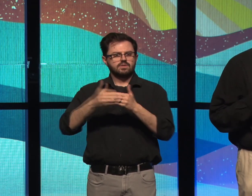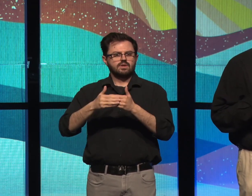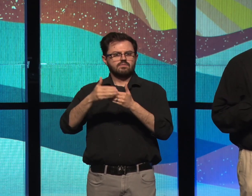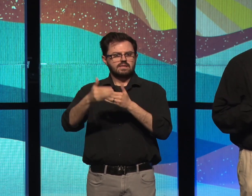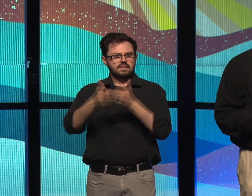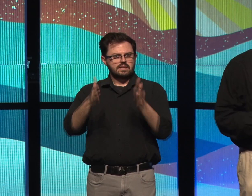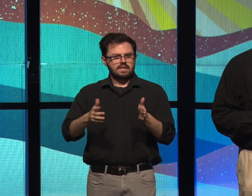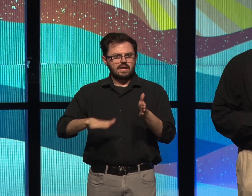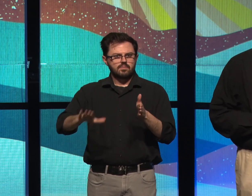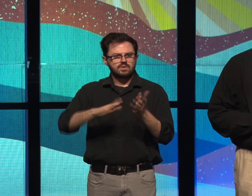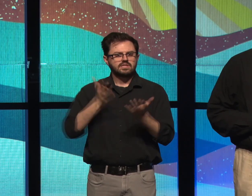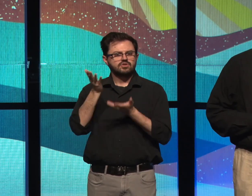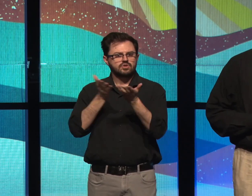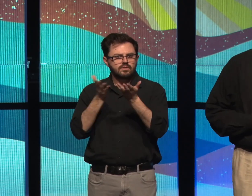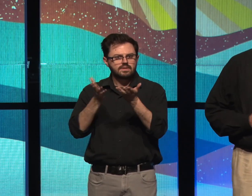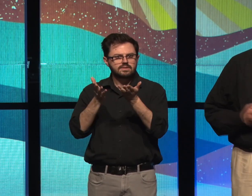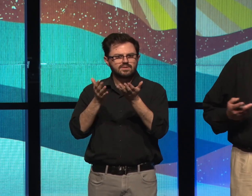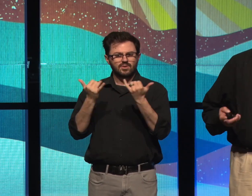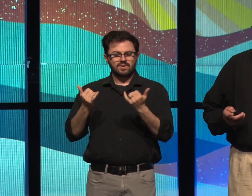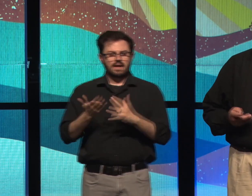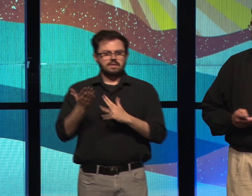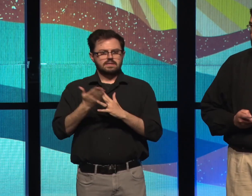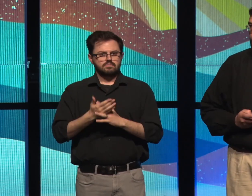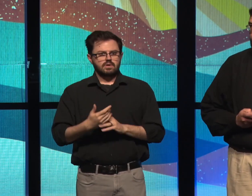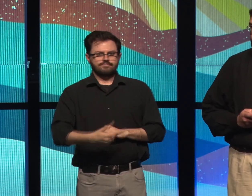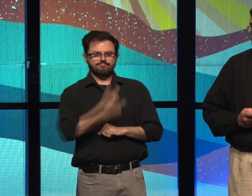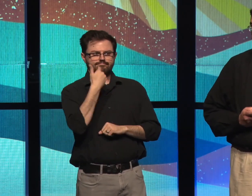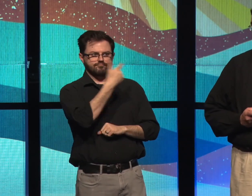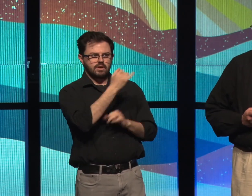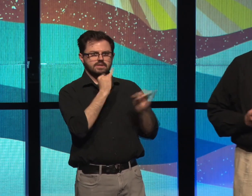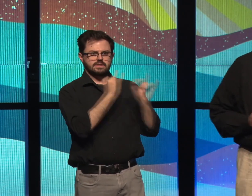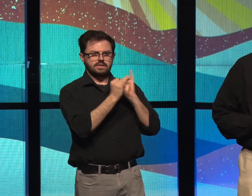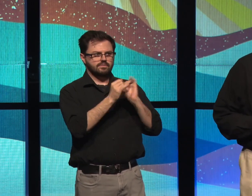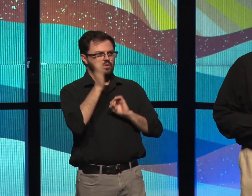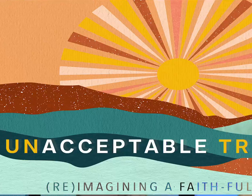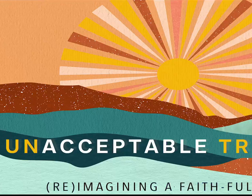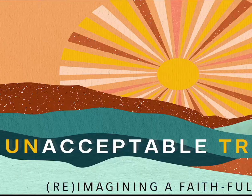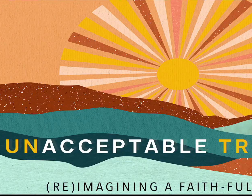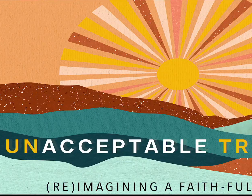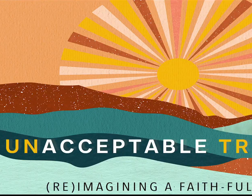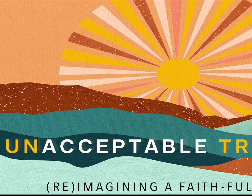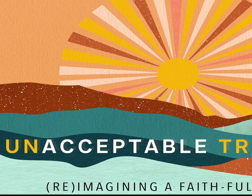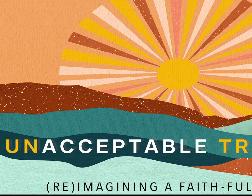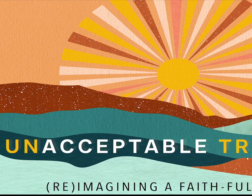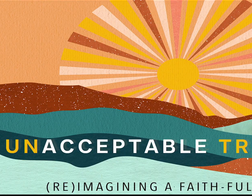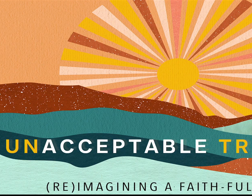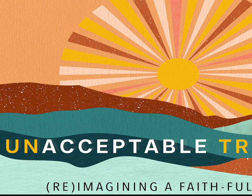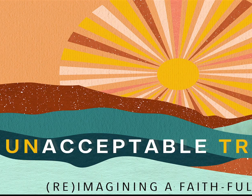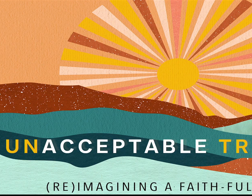and hear their perspective and more about the work they do.